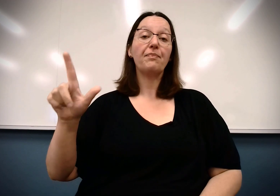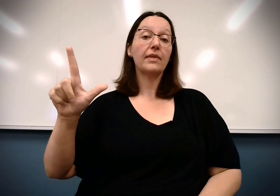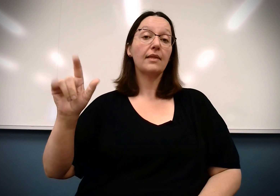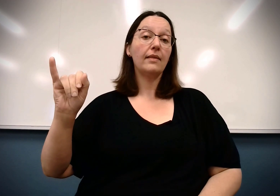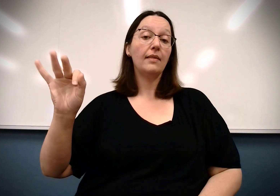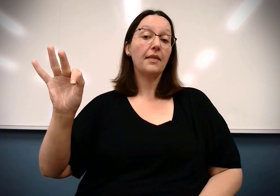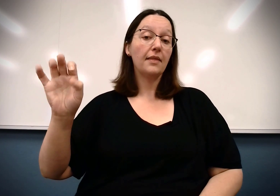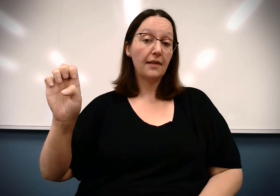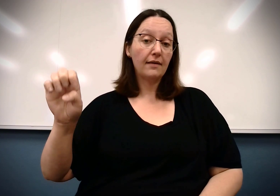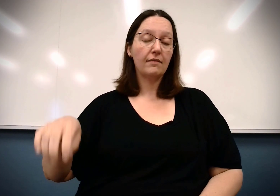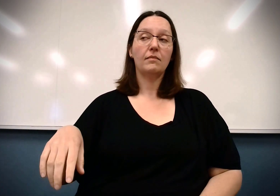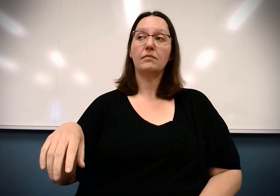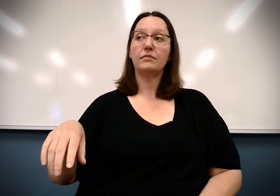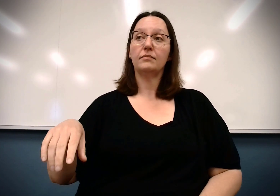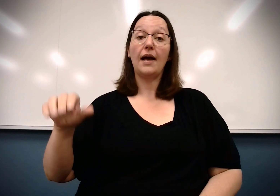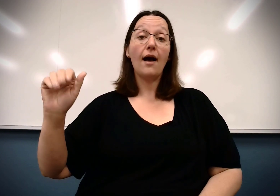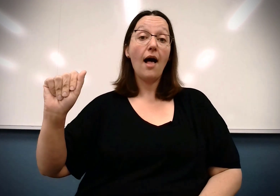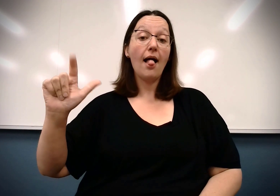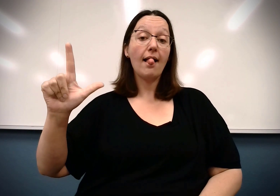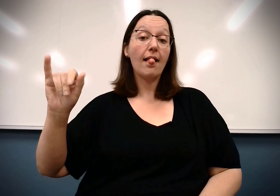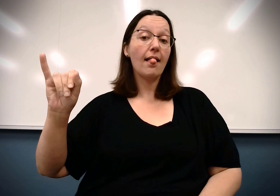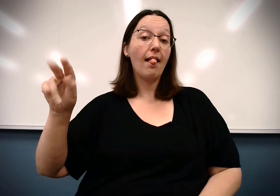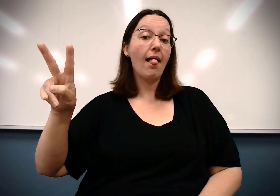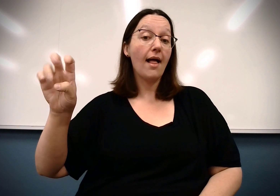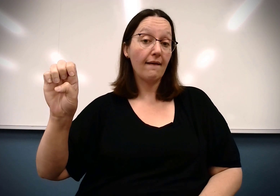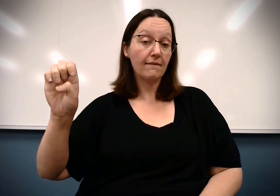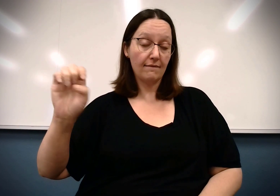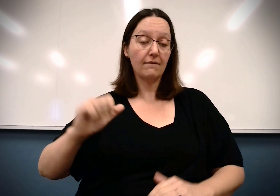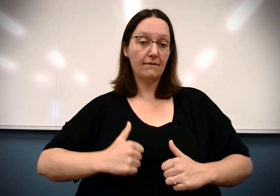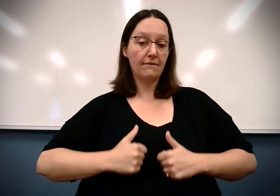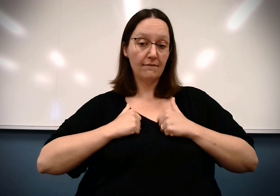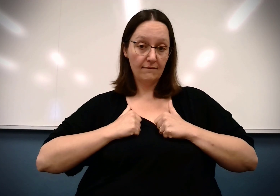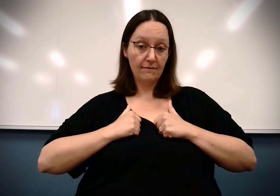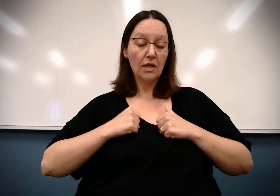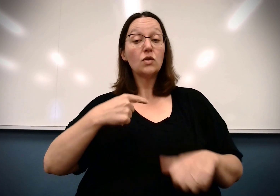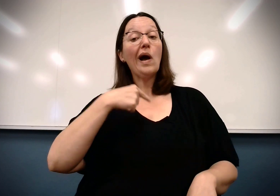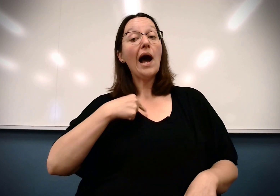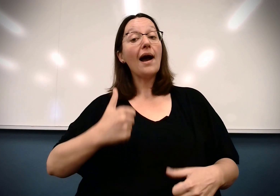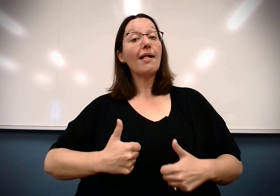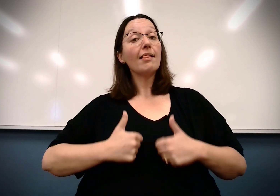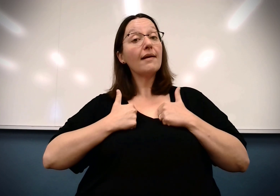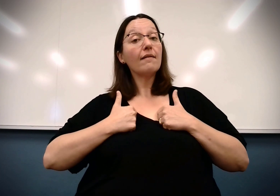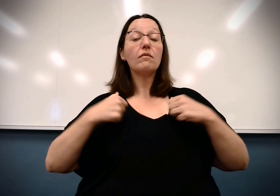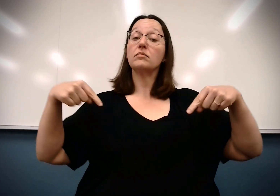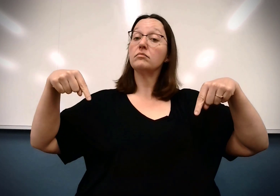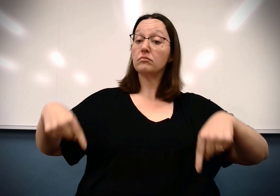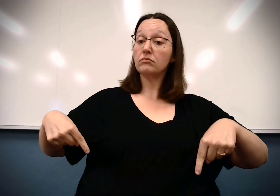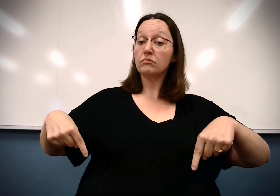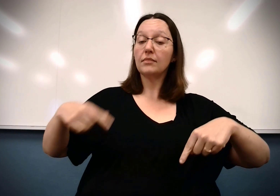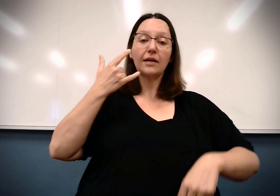is also life as well as alive. You're going to do that once. I live